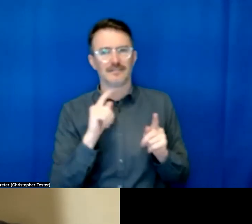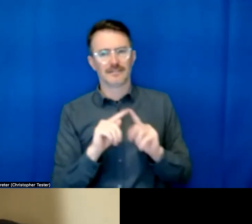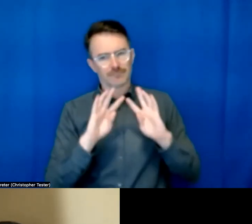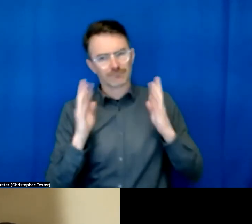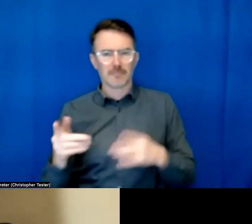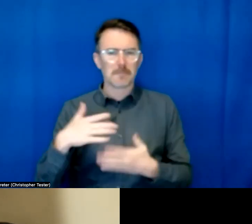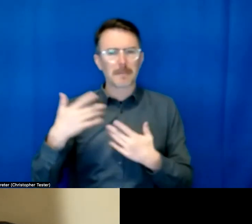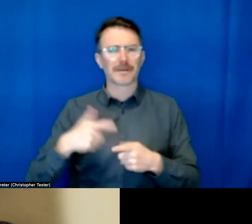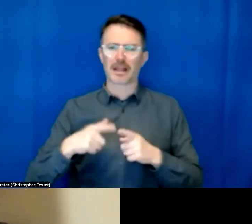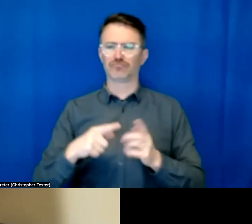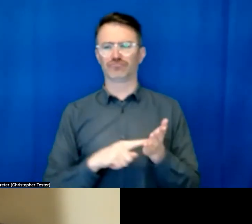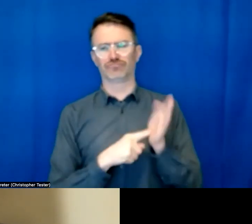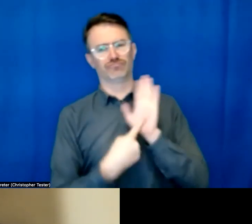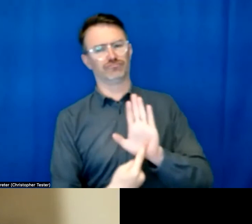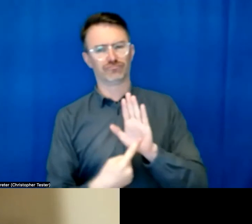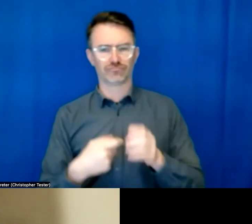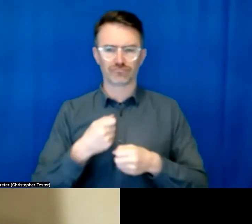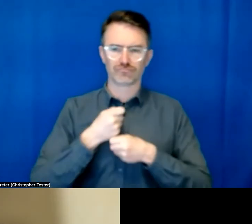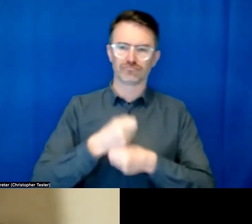inclusion. Thank you.